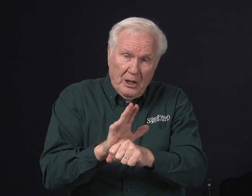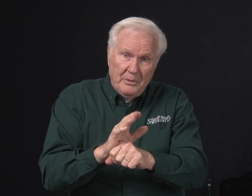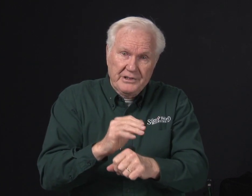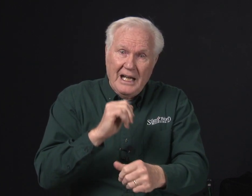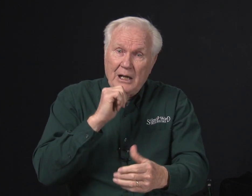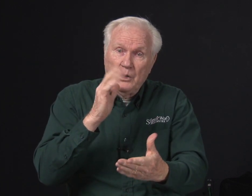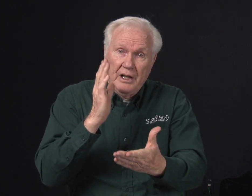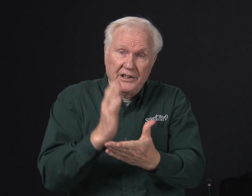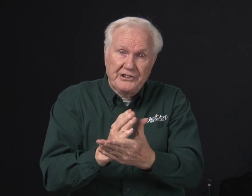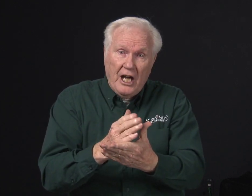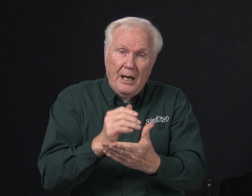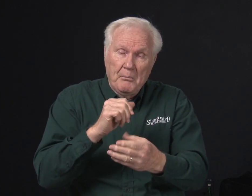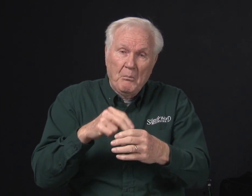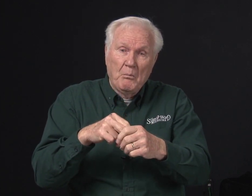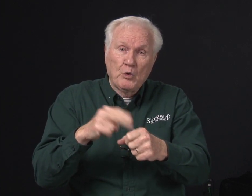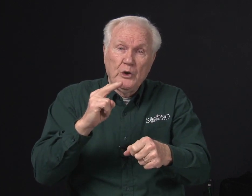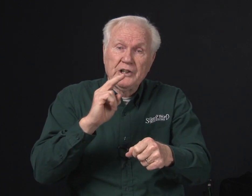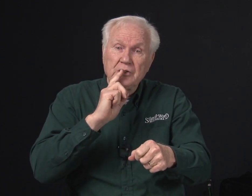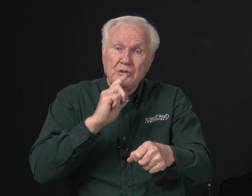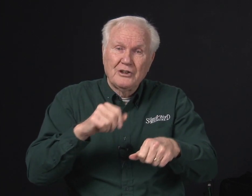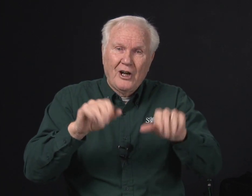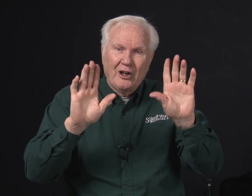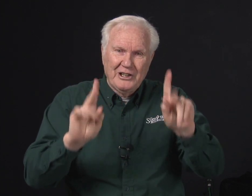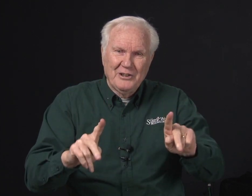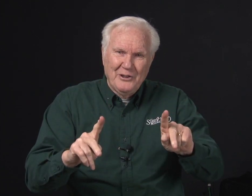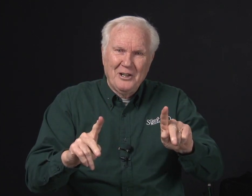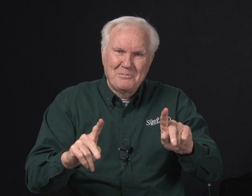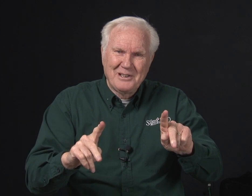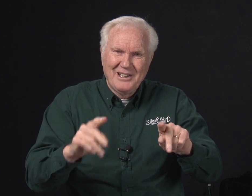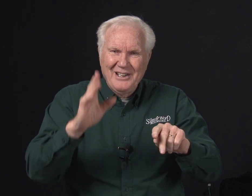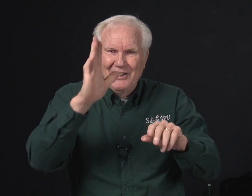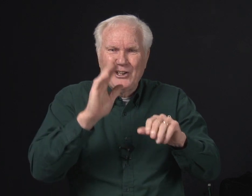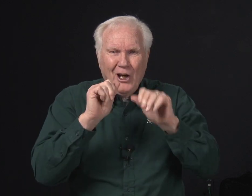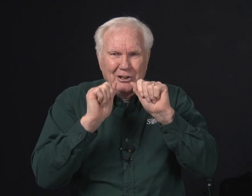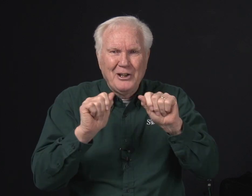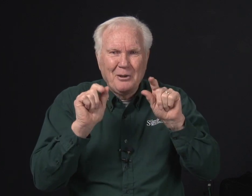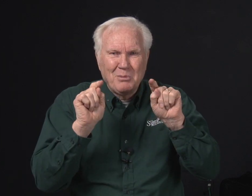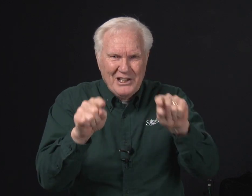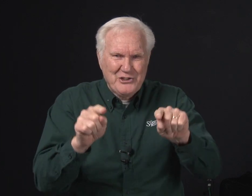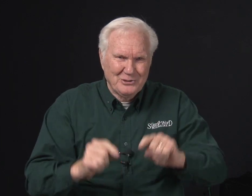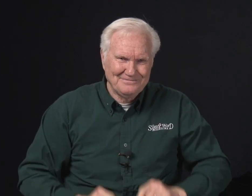promise, I will not stop, quit, or give up. God bless you.